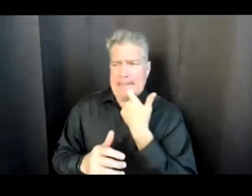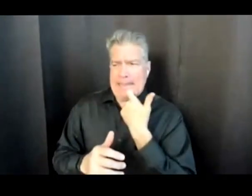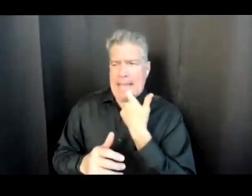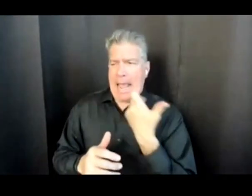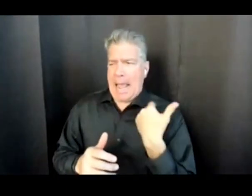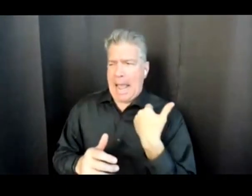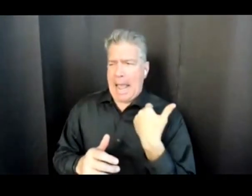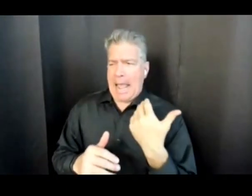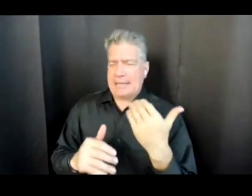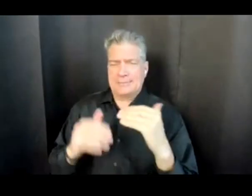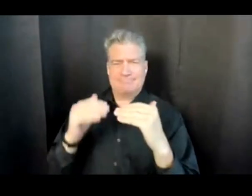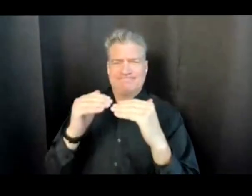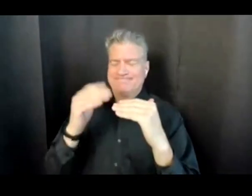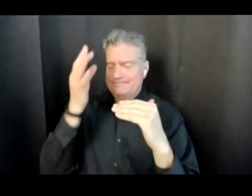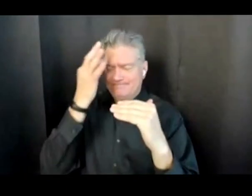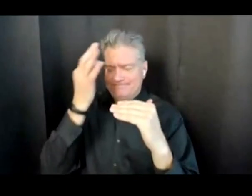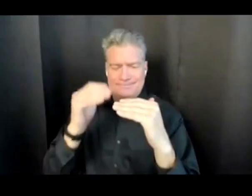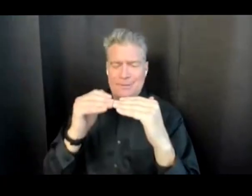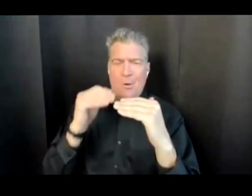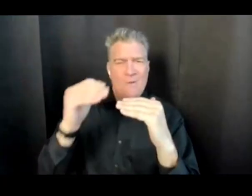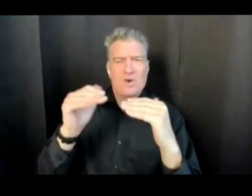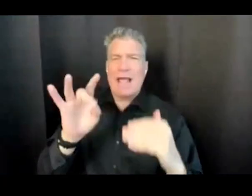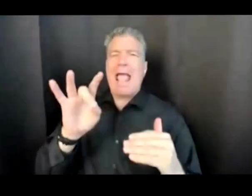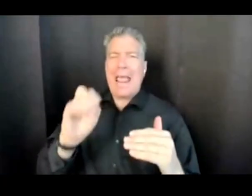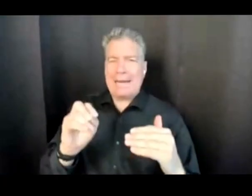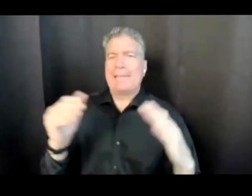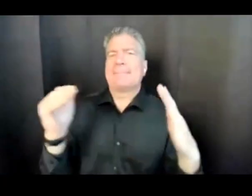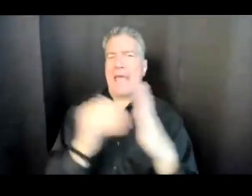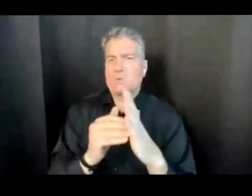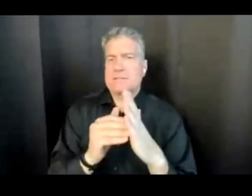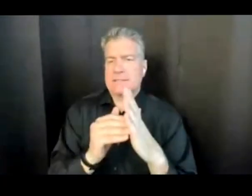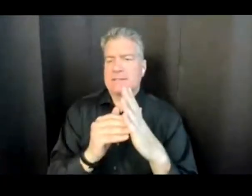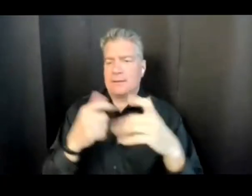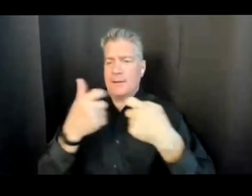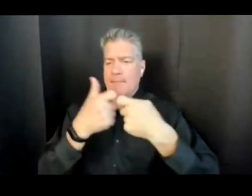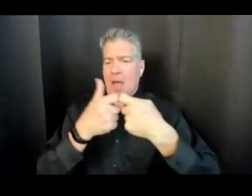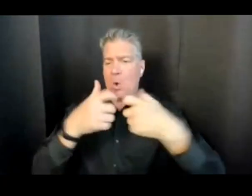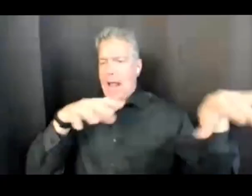80,000, just over 80,000 outages in the state.